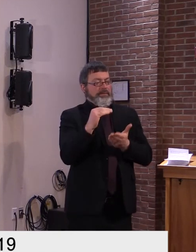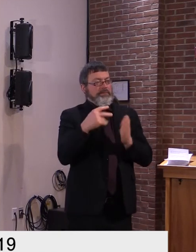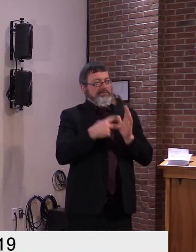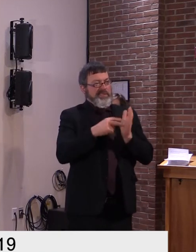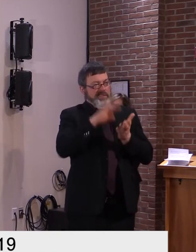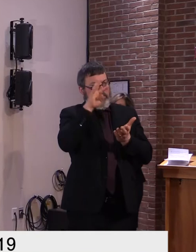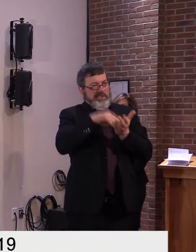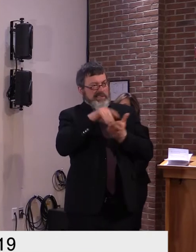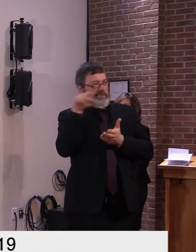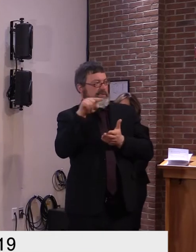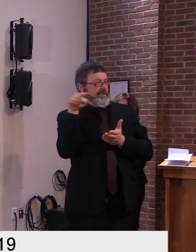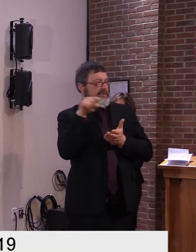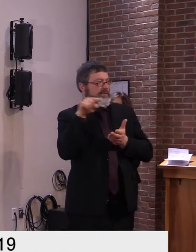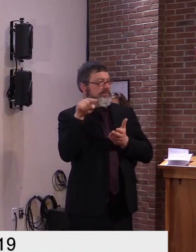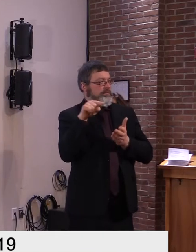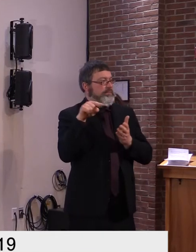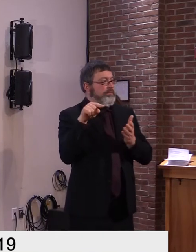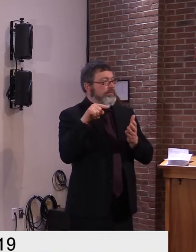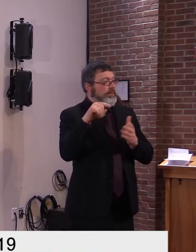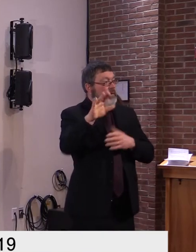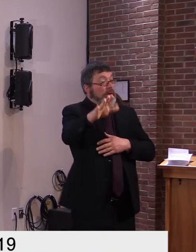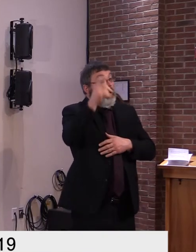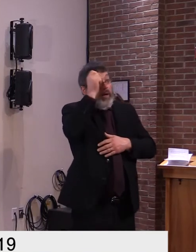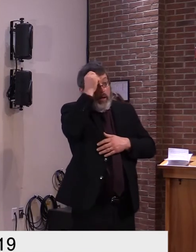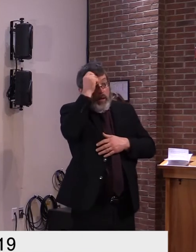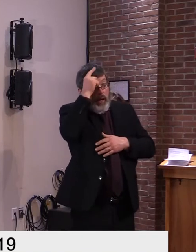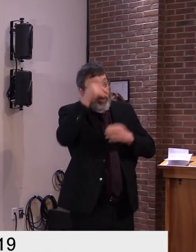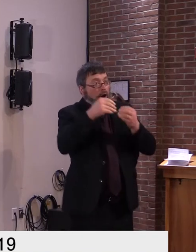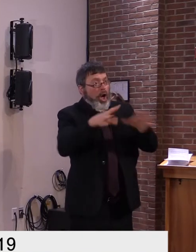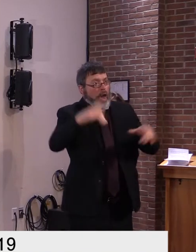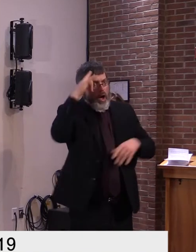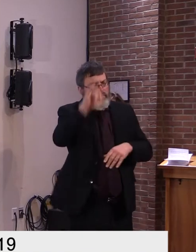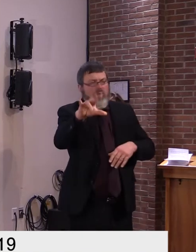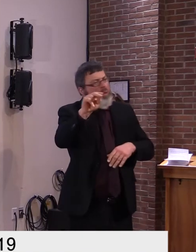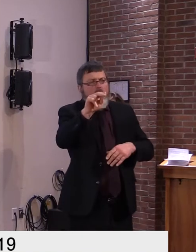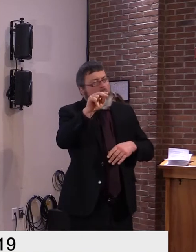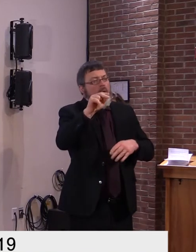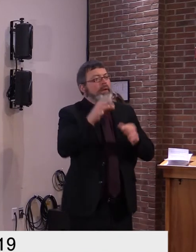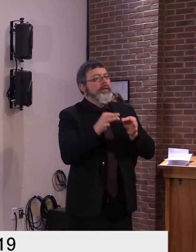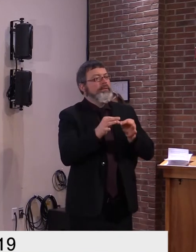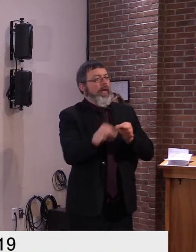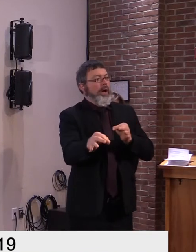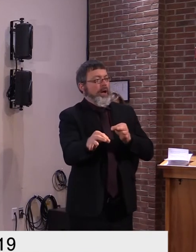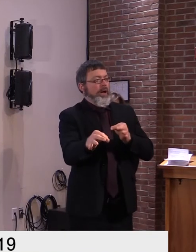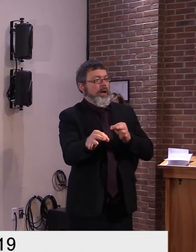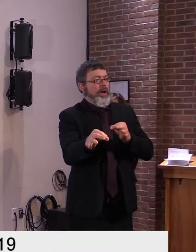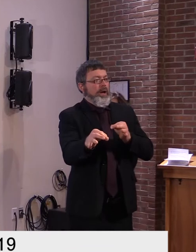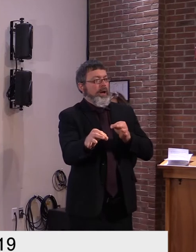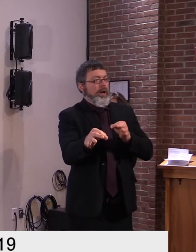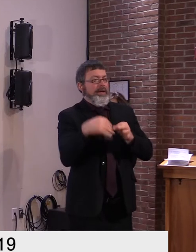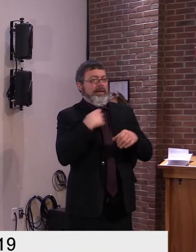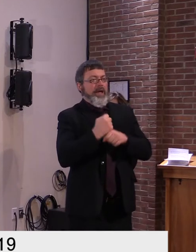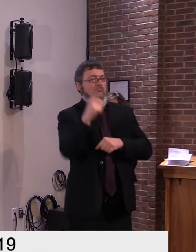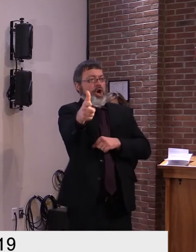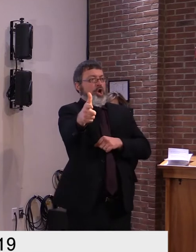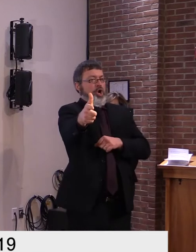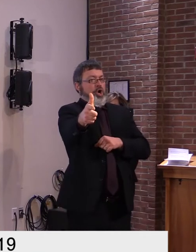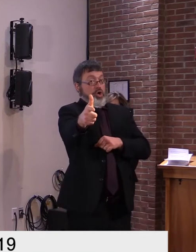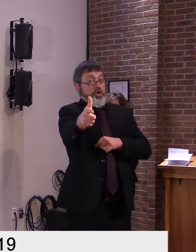this is real pressure, that's about a sixth of the allocation. So